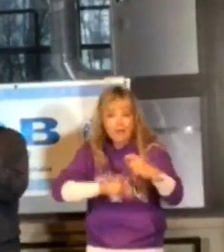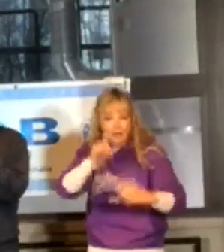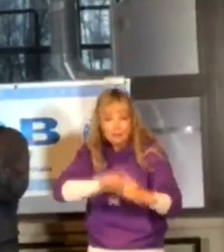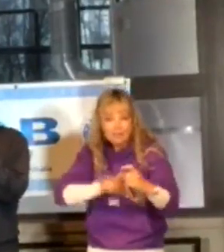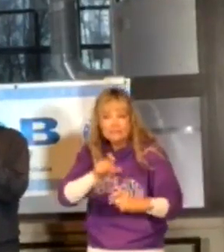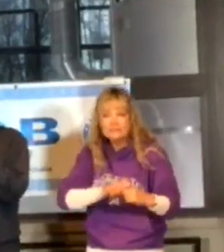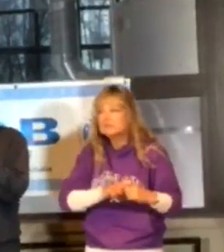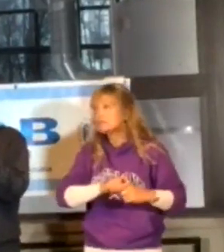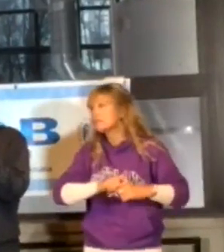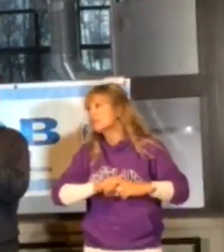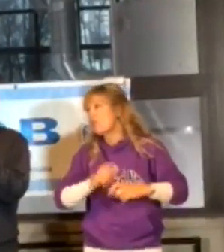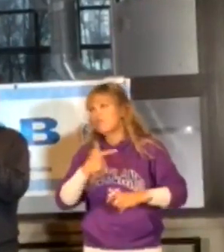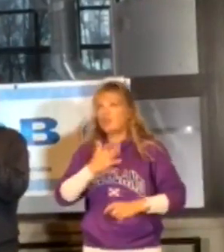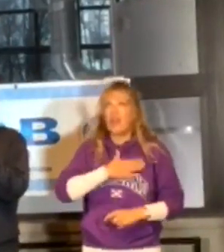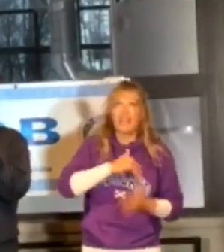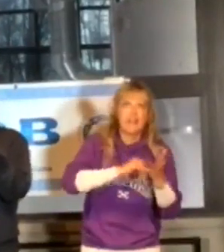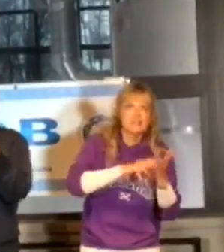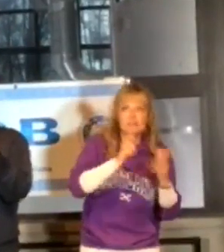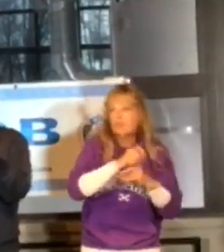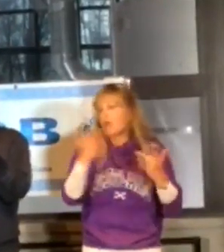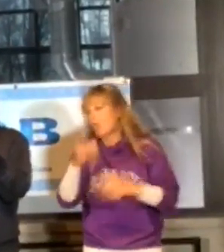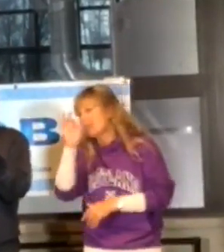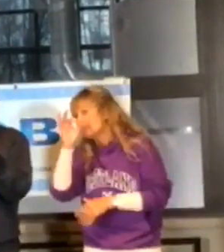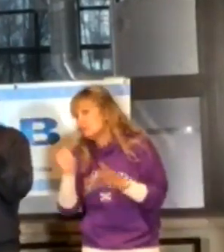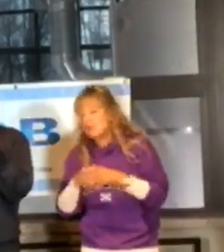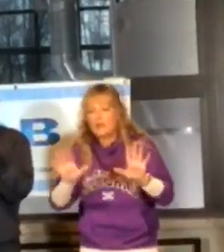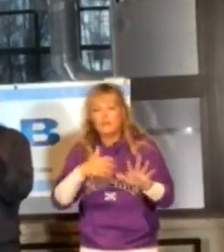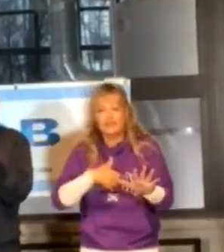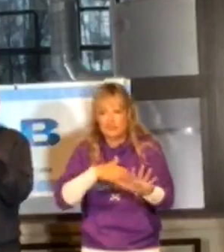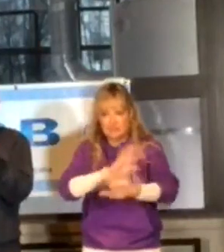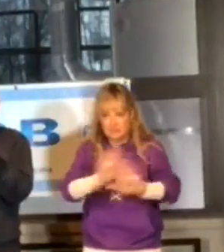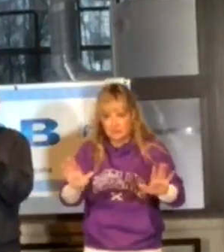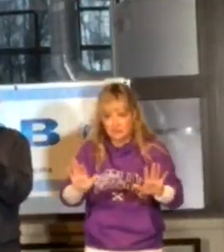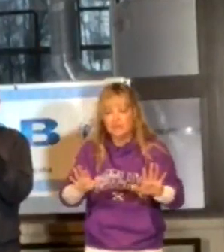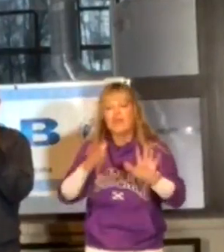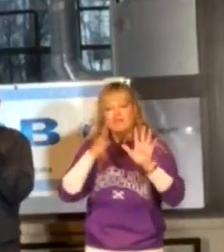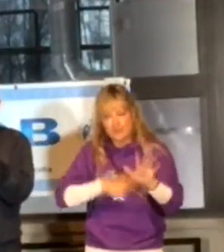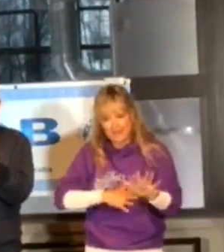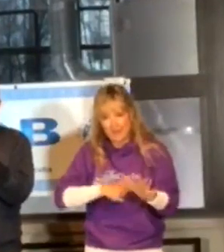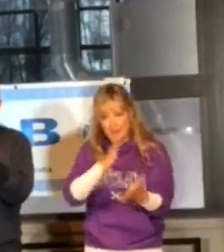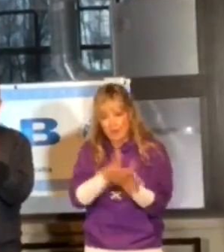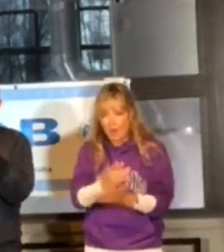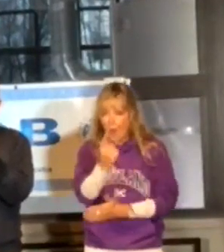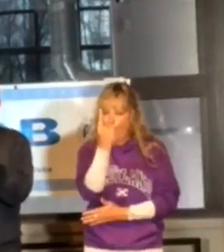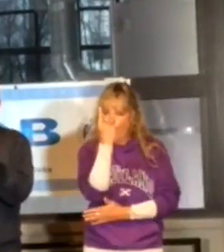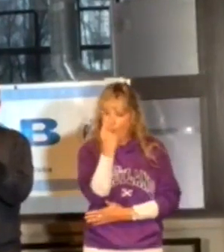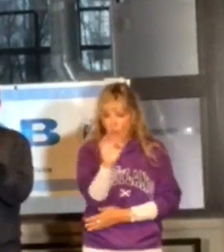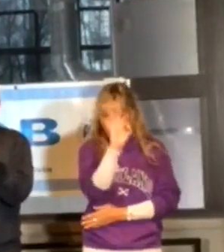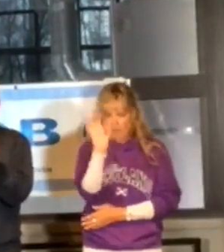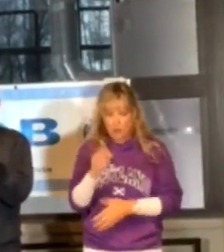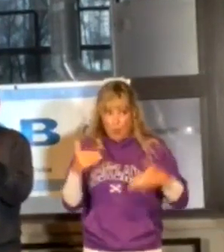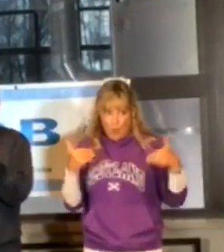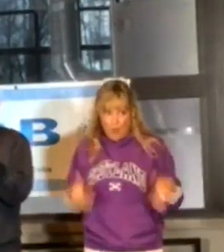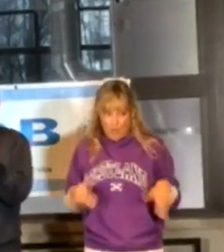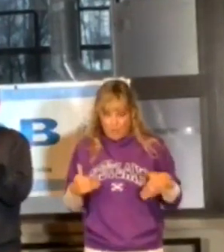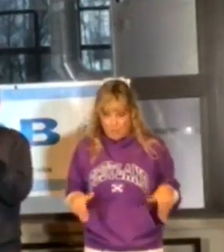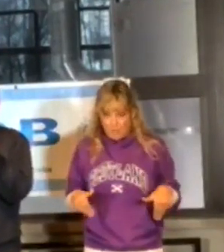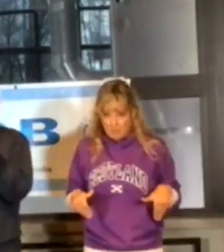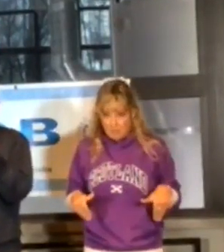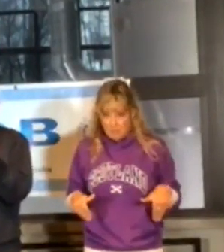like the SNP or the Green Party or whatever. It's all about one question and one question only, and that